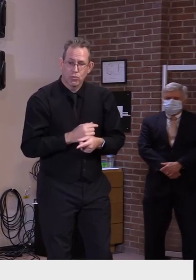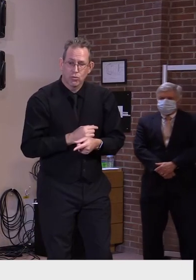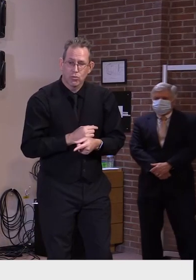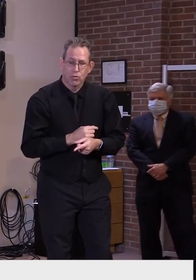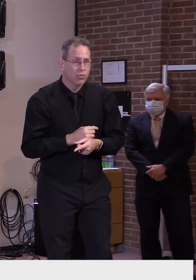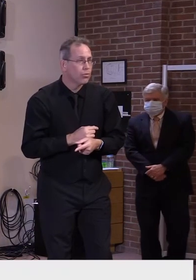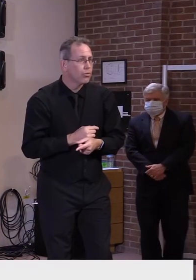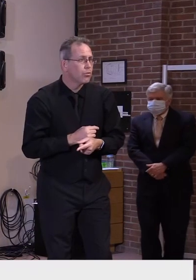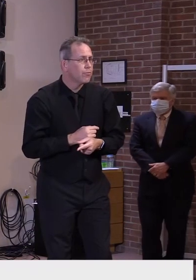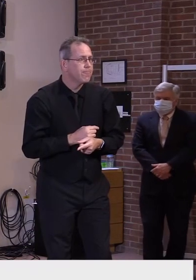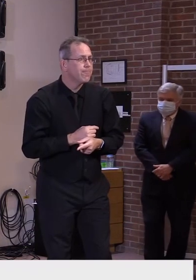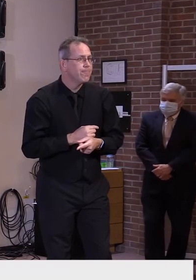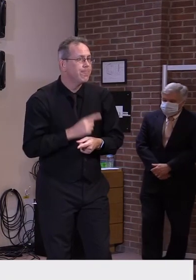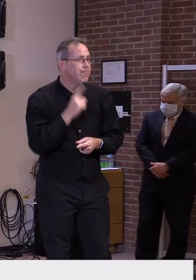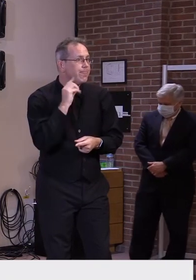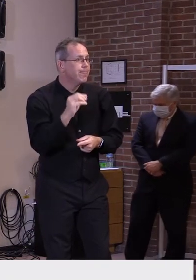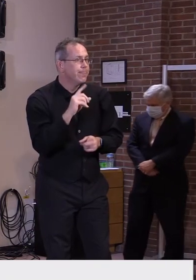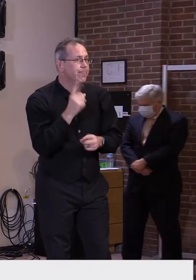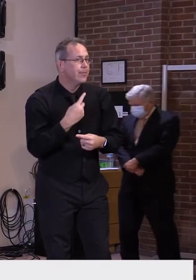He is not responding, Peter.